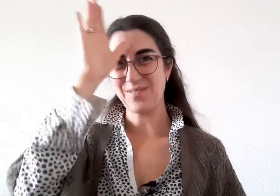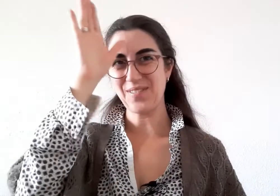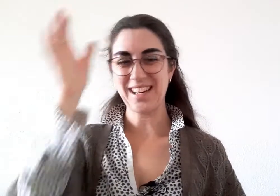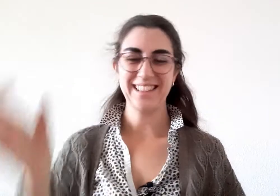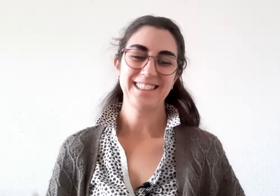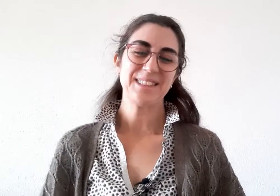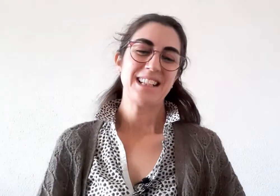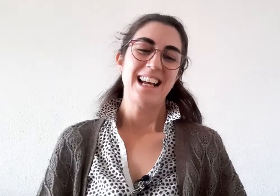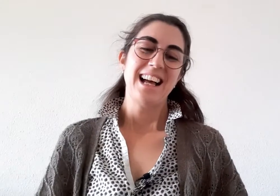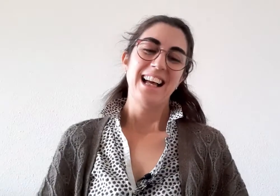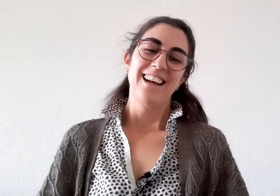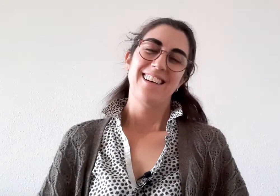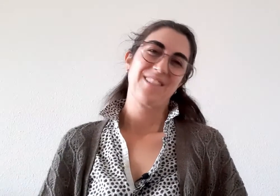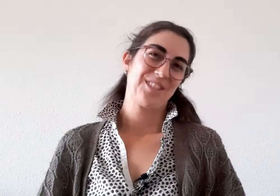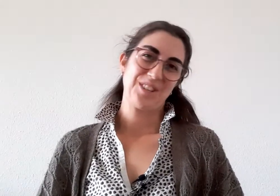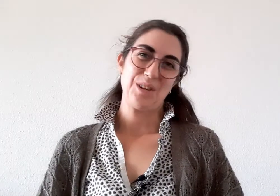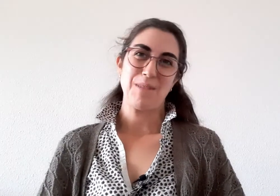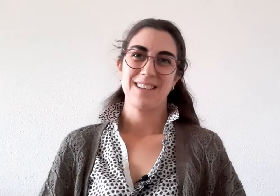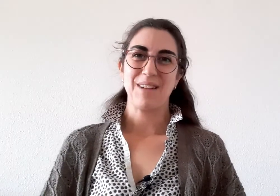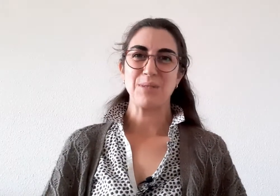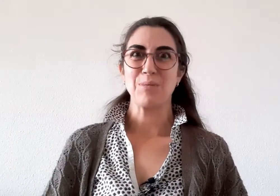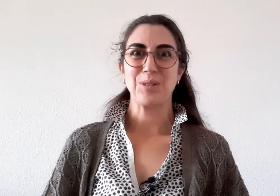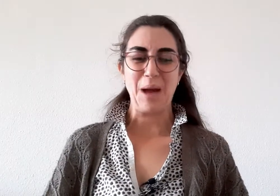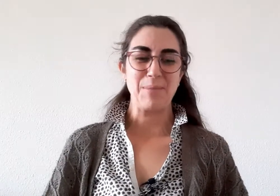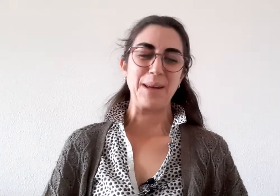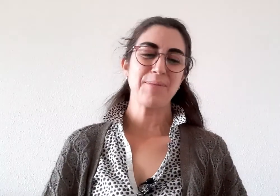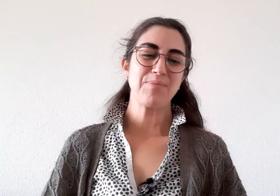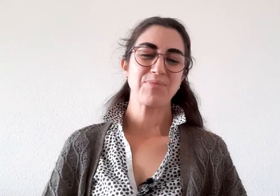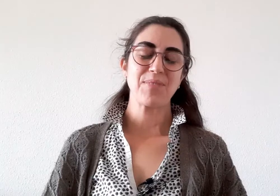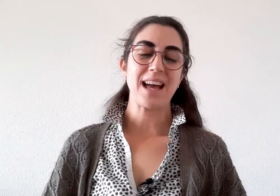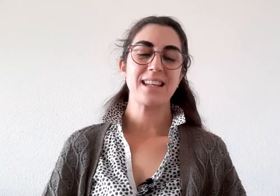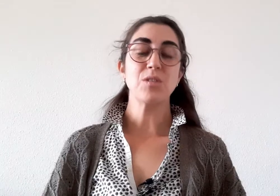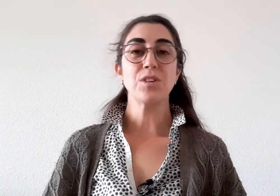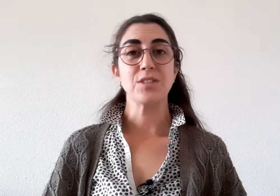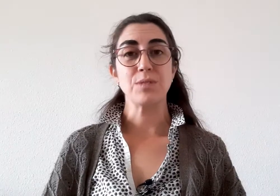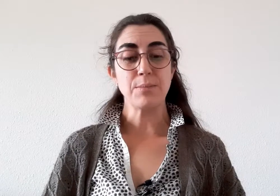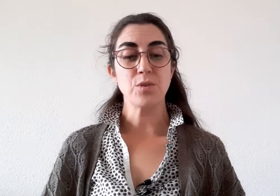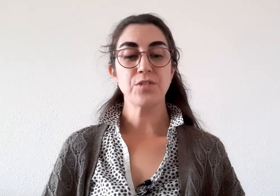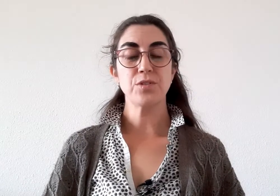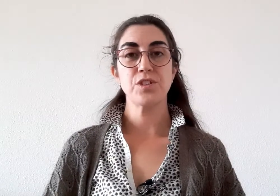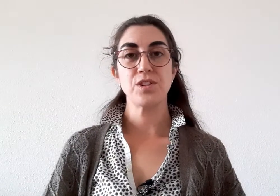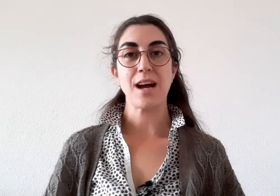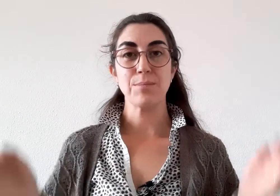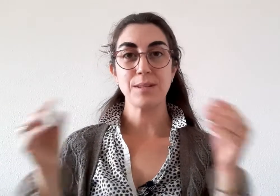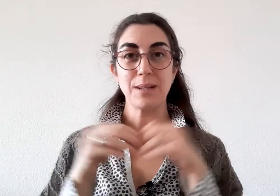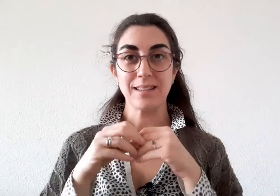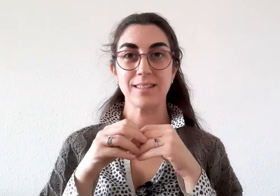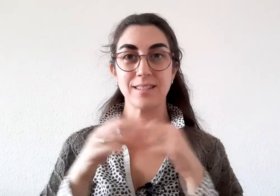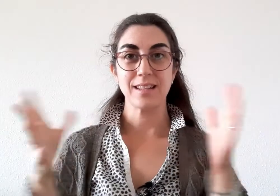Papa. Oh, it was so cute. My husband was so happy. And also, it's really beautiful to help siblings